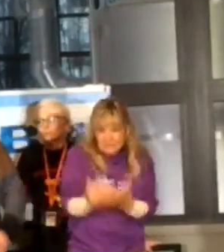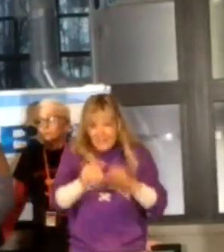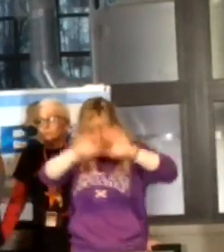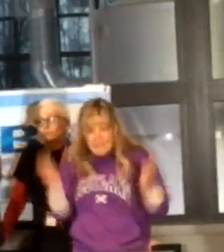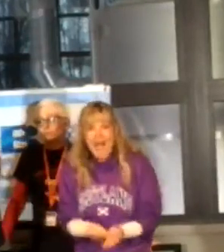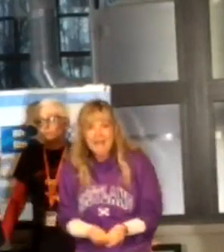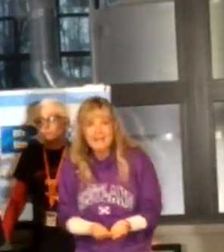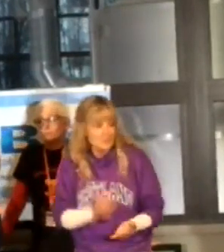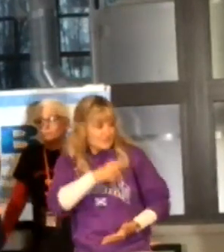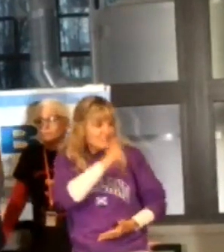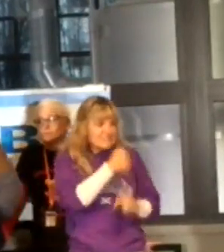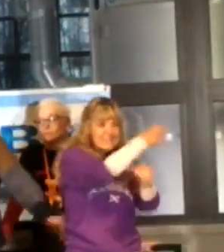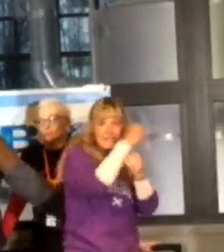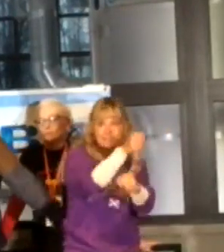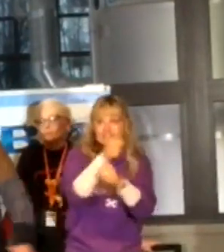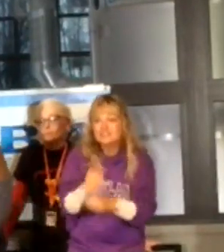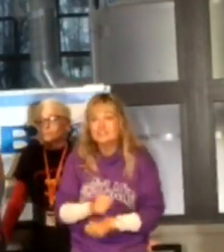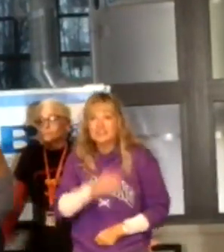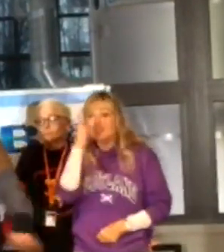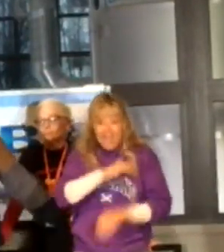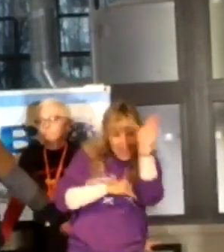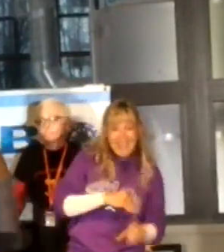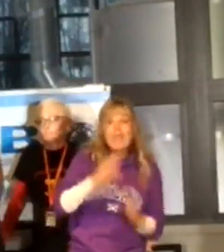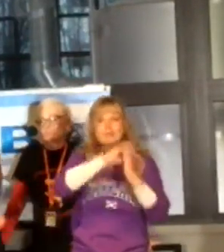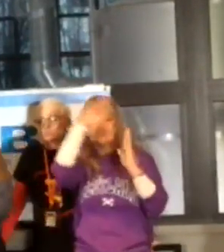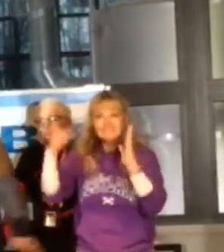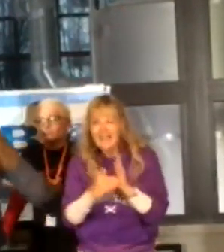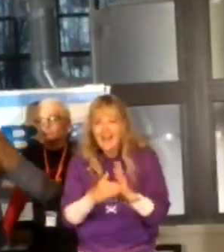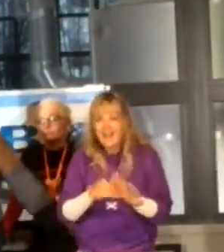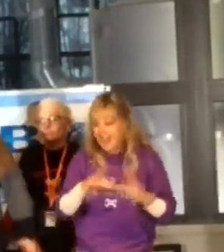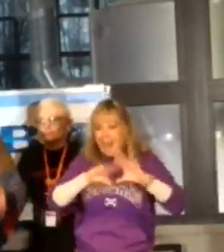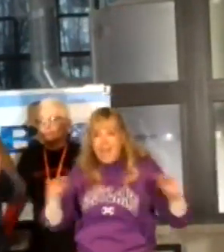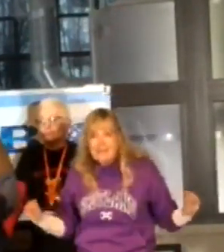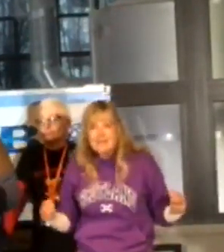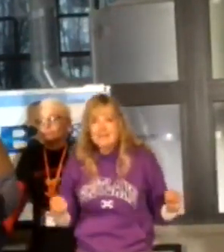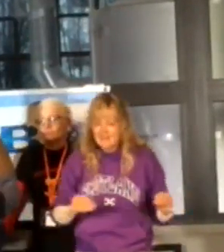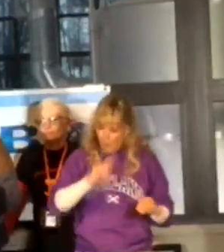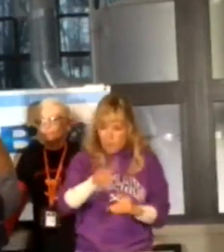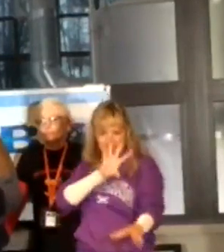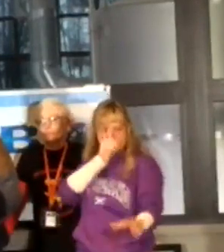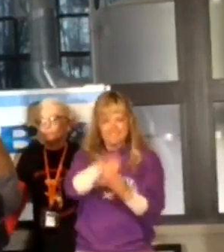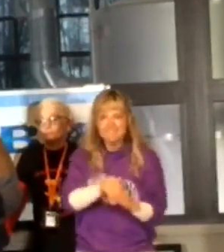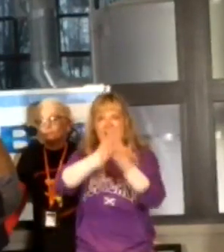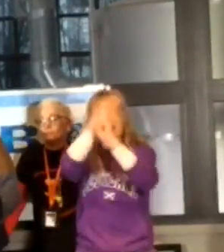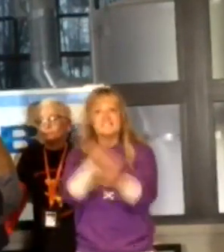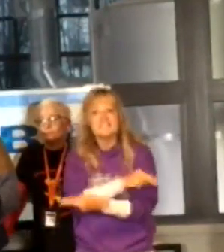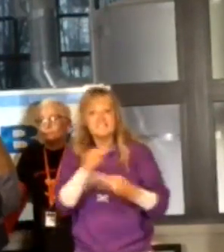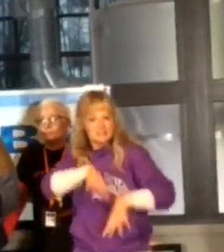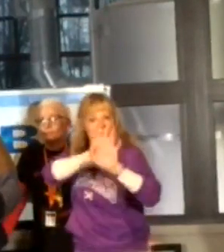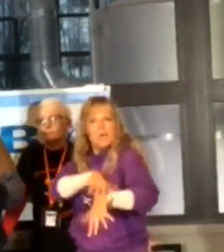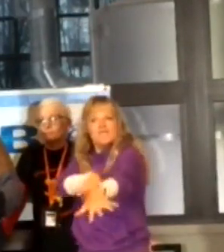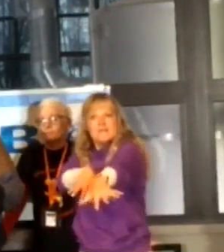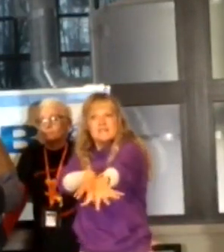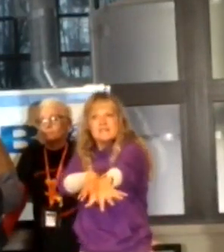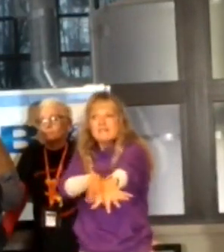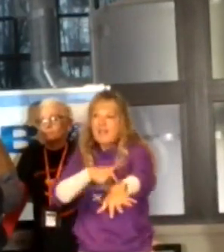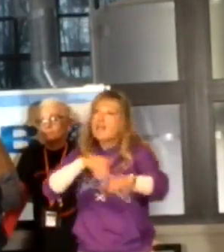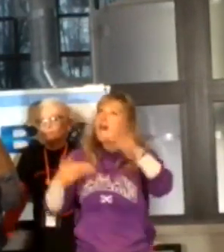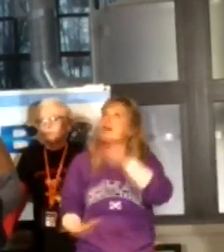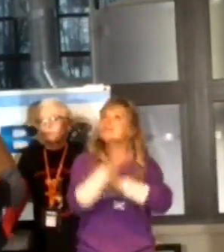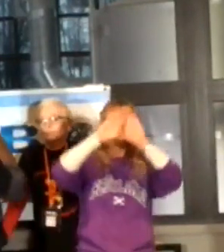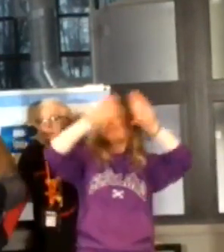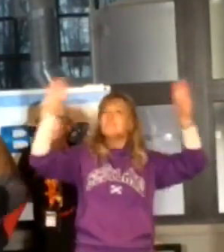We've seen demonstrations in Chile, Brazil, the Lebanon. We are part of an internationalist movement, and All Under One